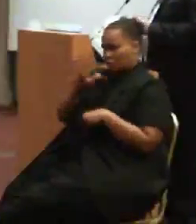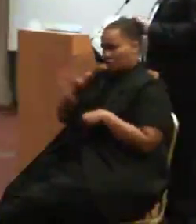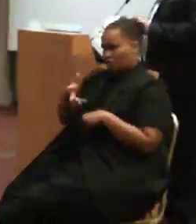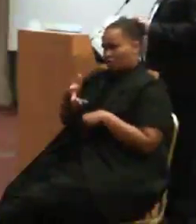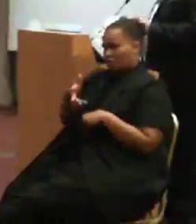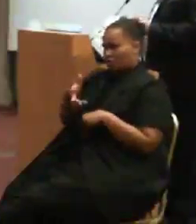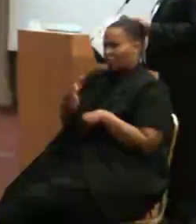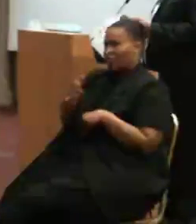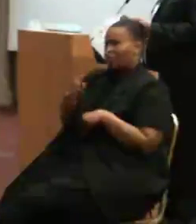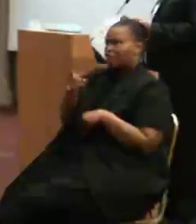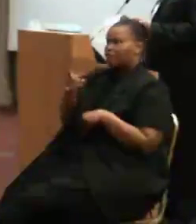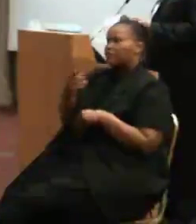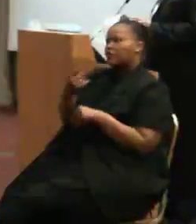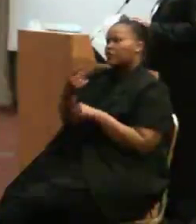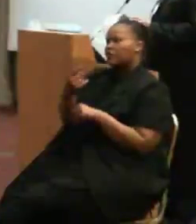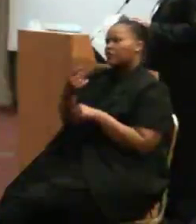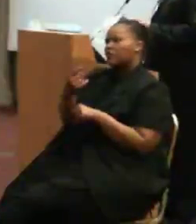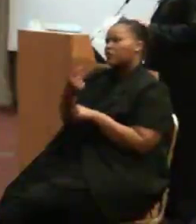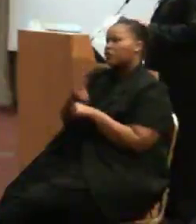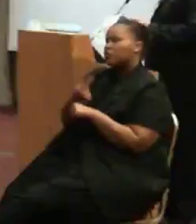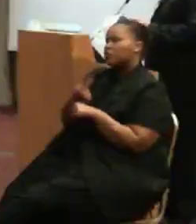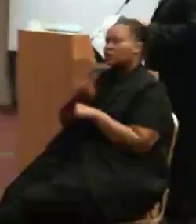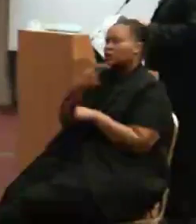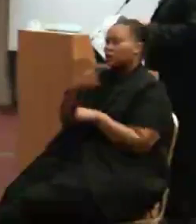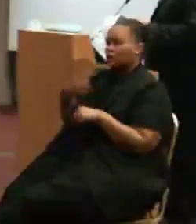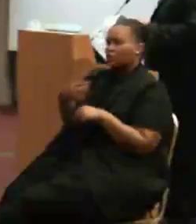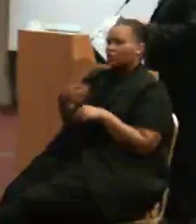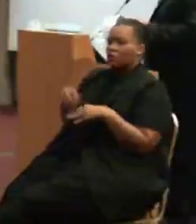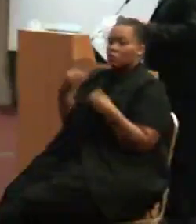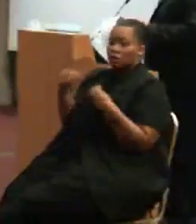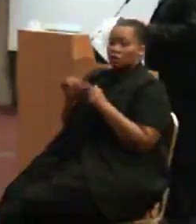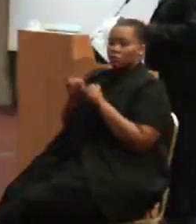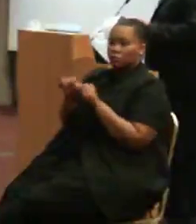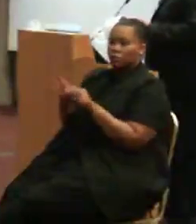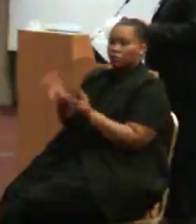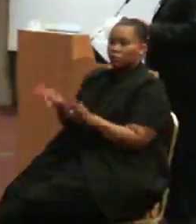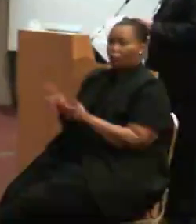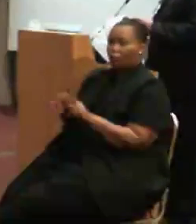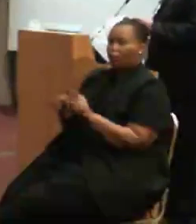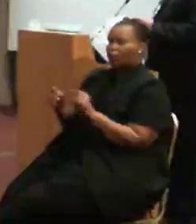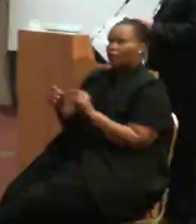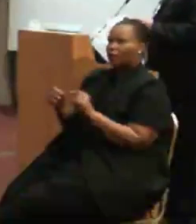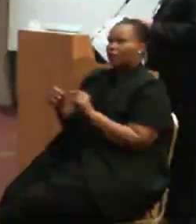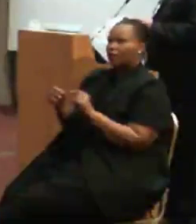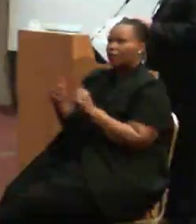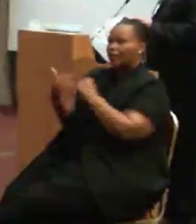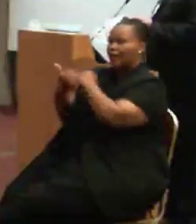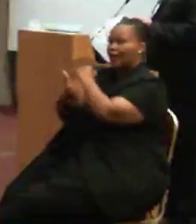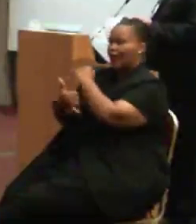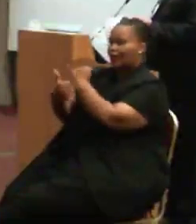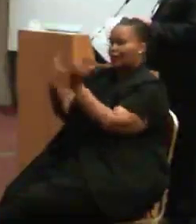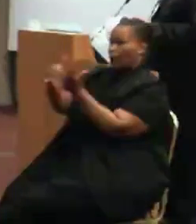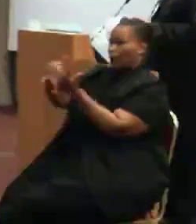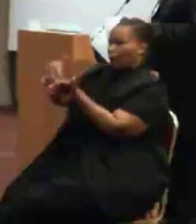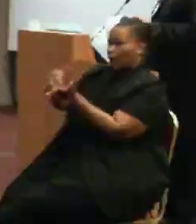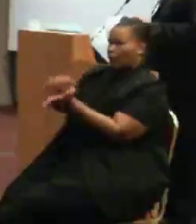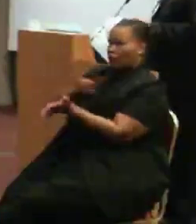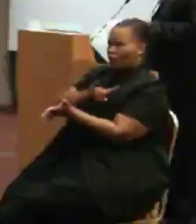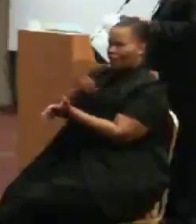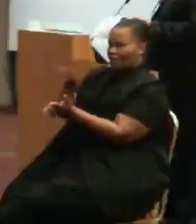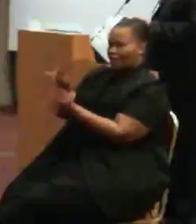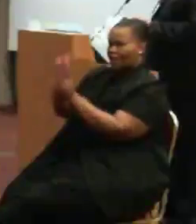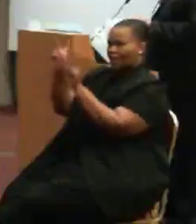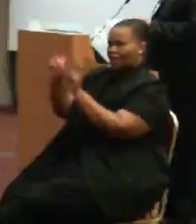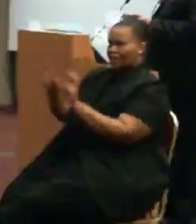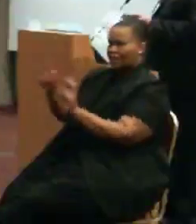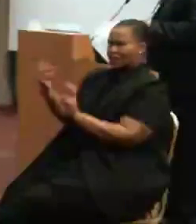They keep on modeling on a business as usual, despite the whole country being on its knees because of electricity tariff. In fact,